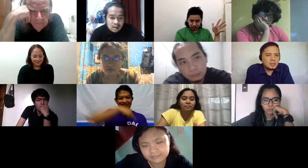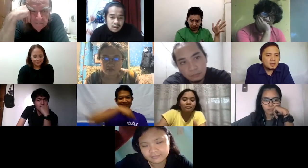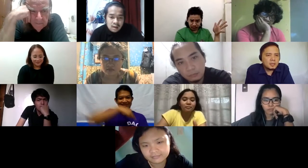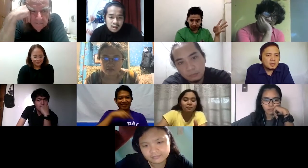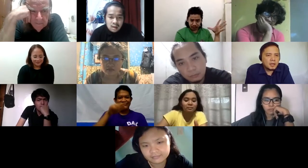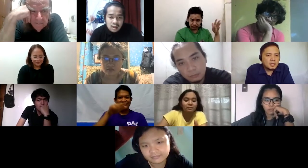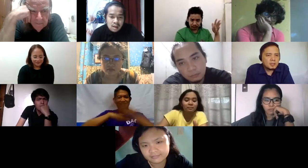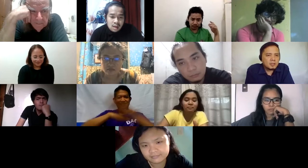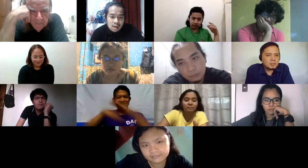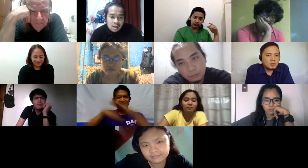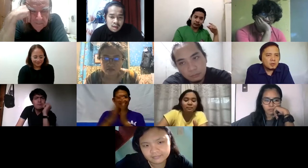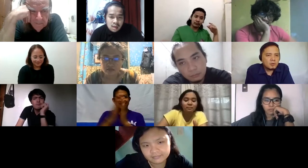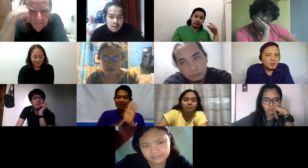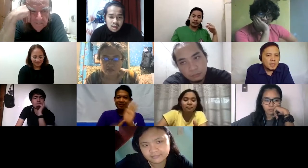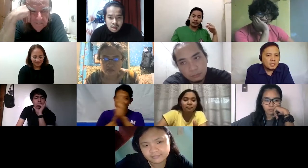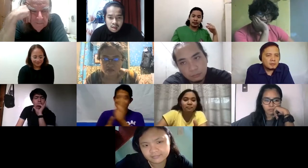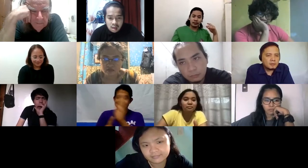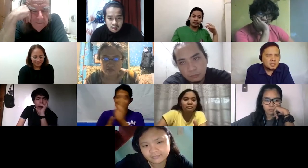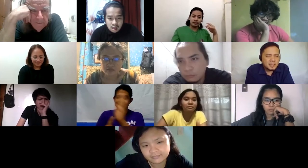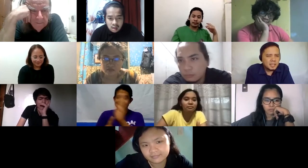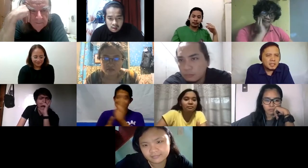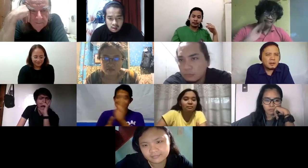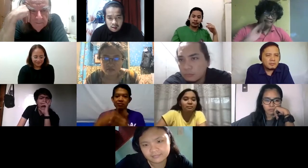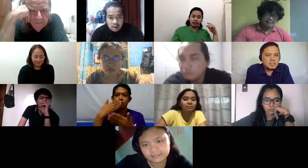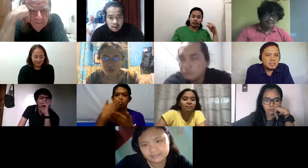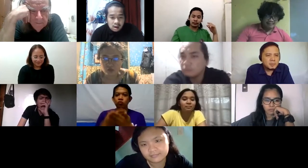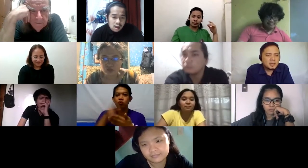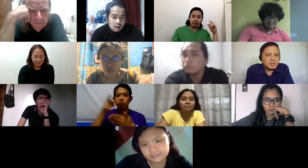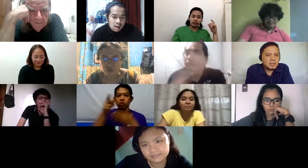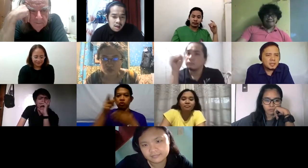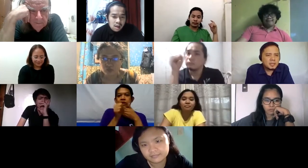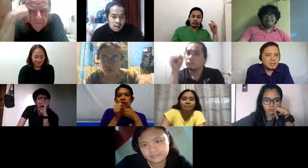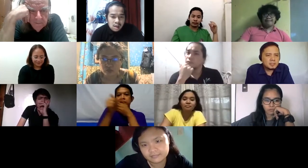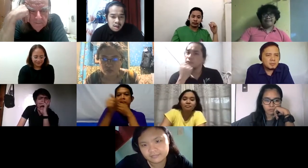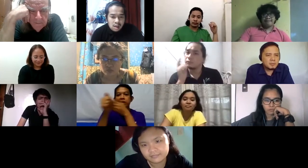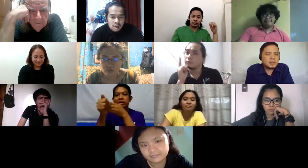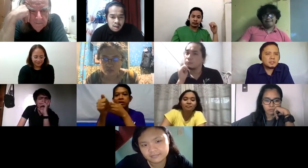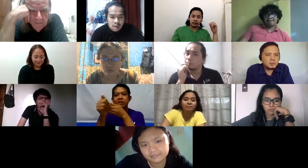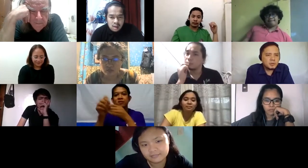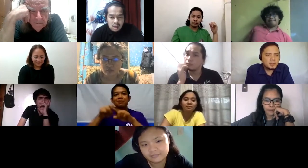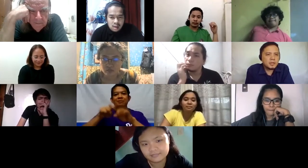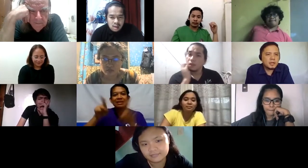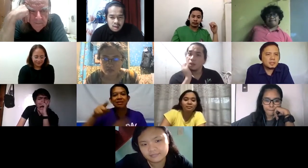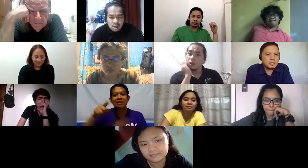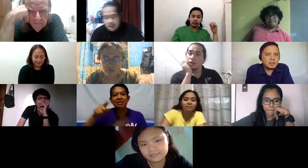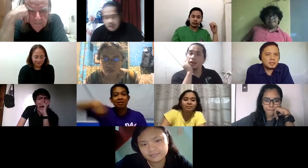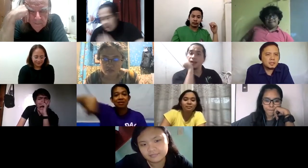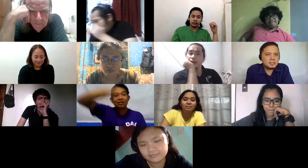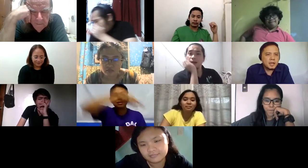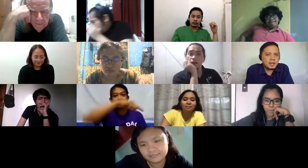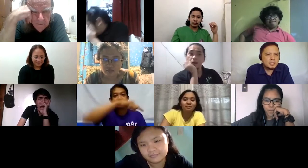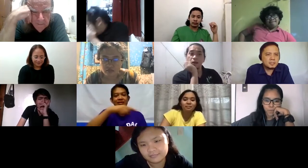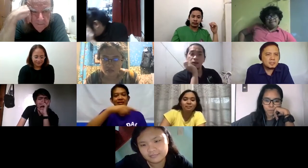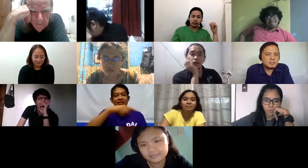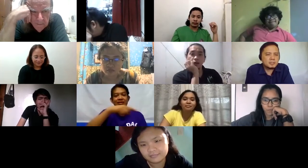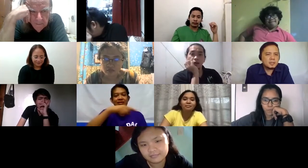is also taking care of us because he's making sure that he's guiding us with